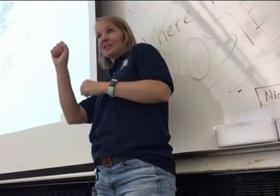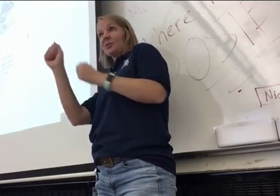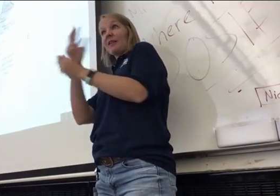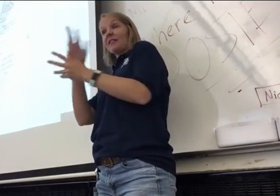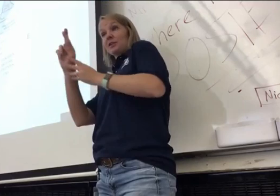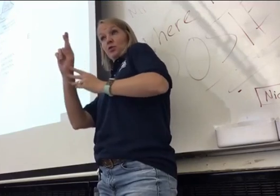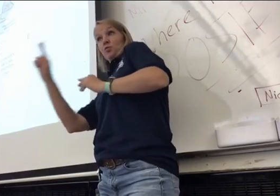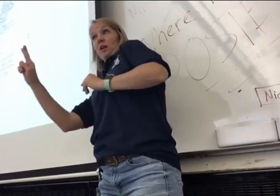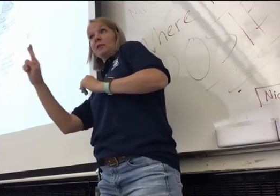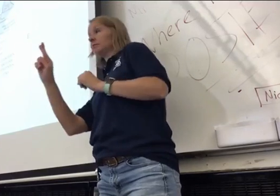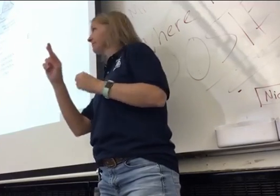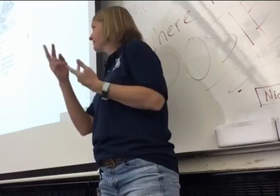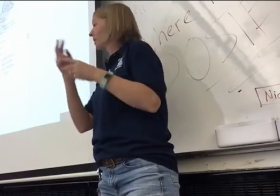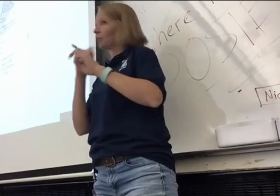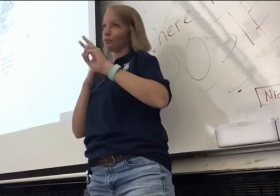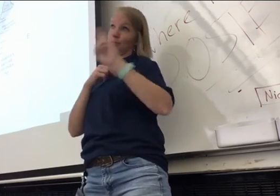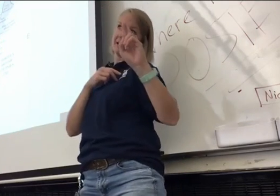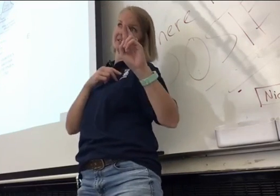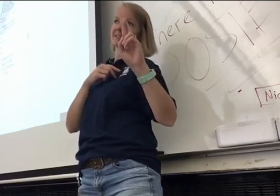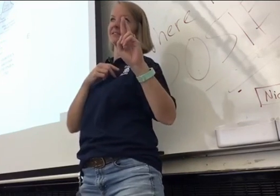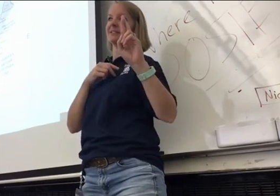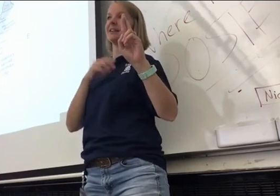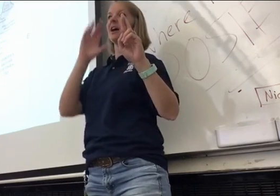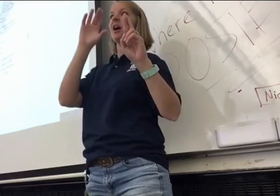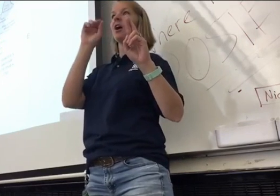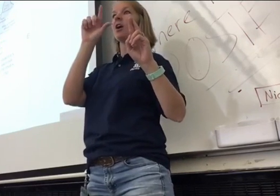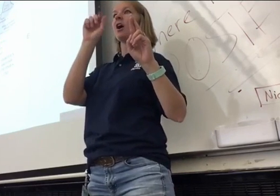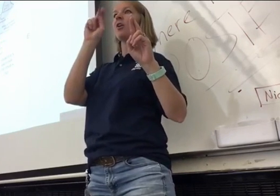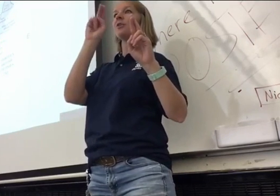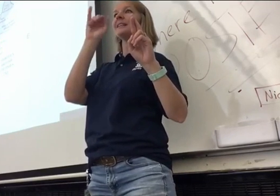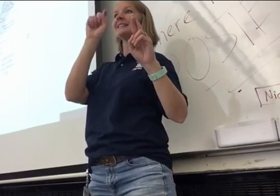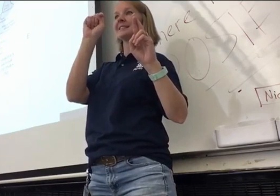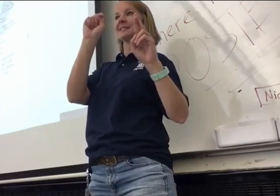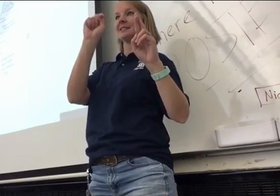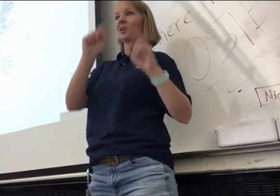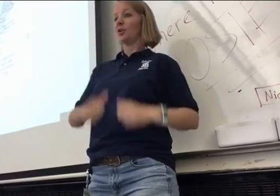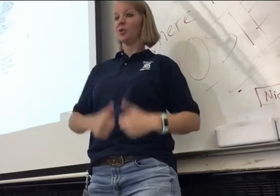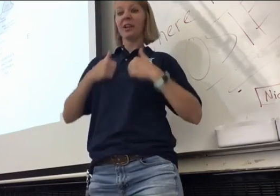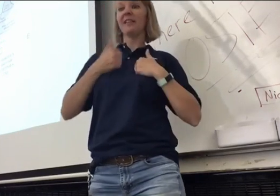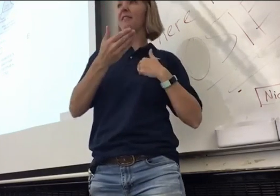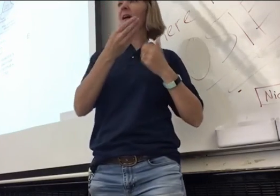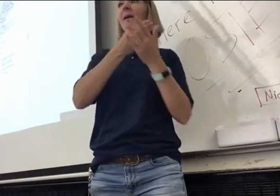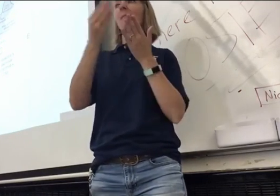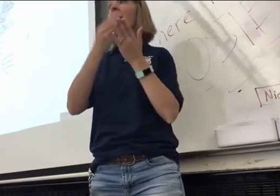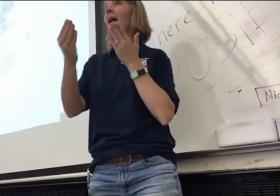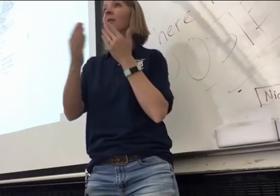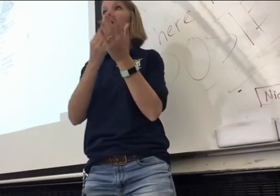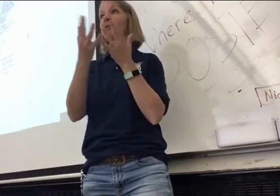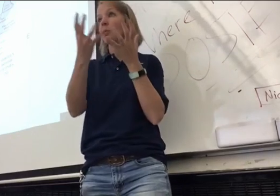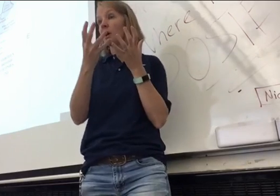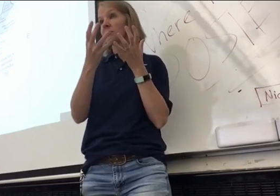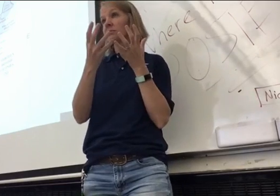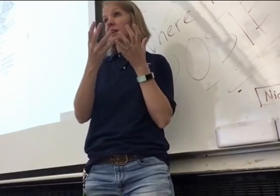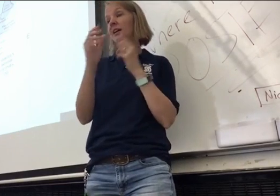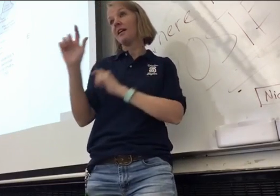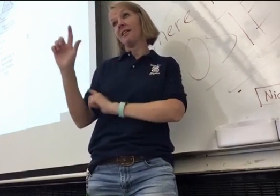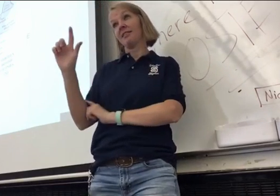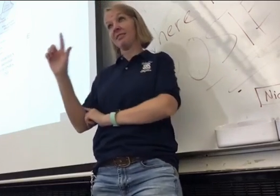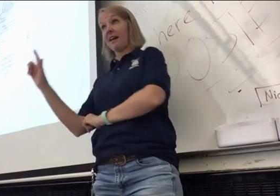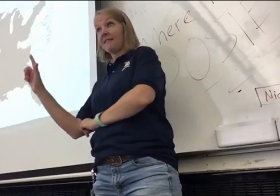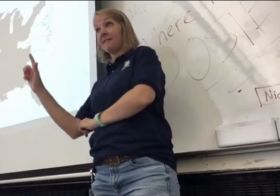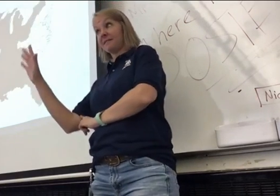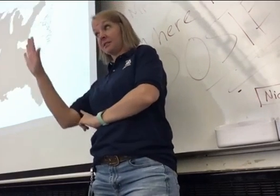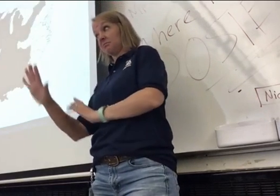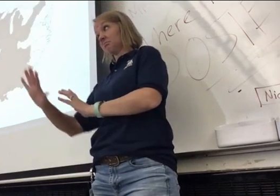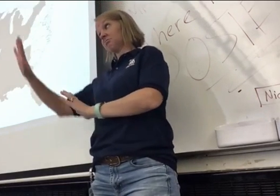to the right is going to be colonists. You can live there, buy stuff there, whatever you want. But everything to